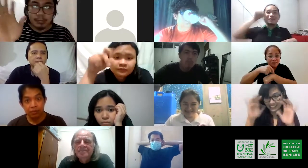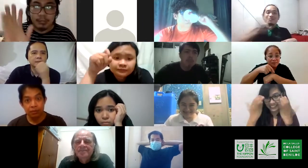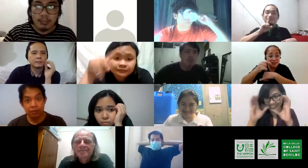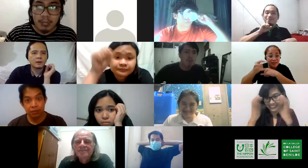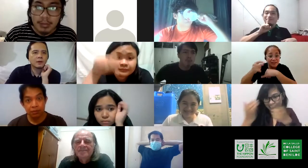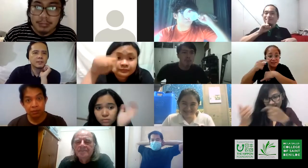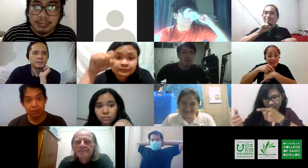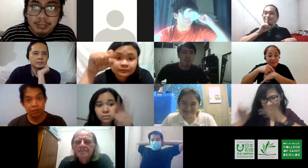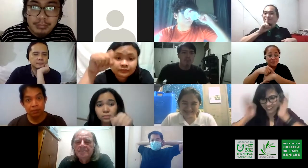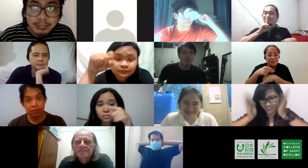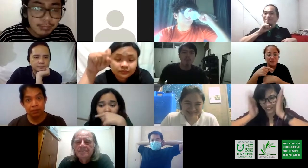Okay, sir.